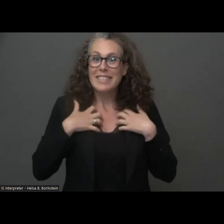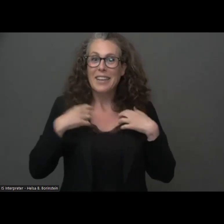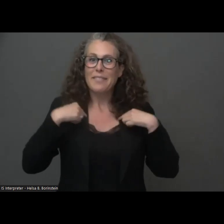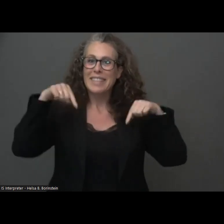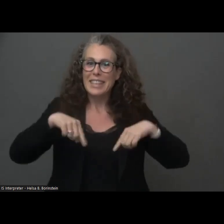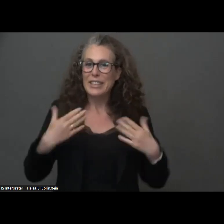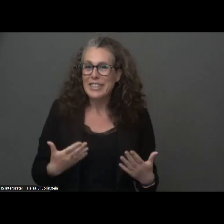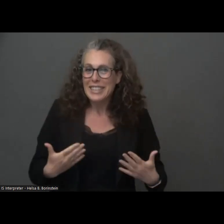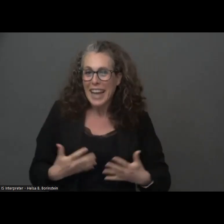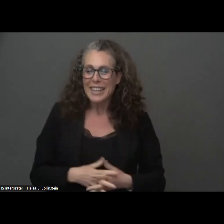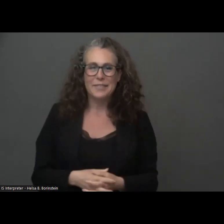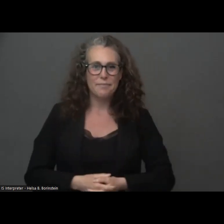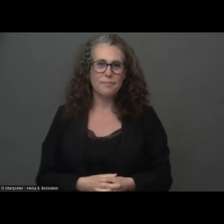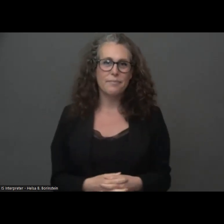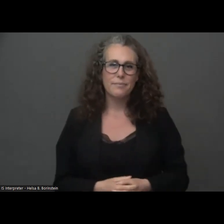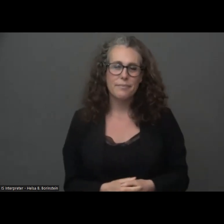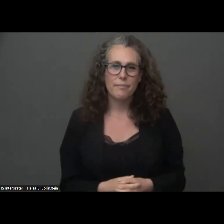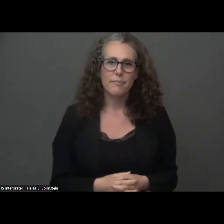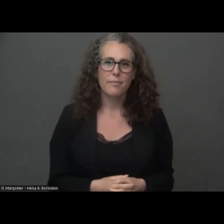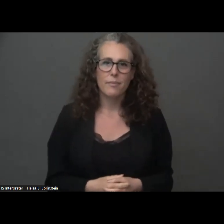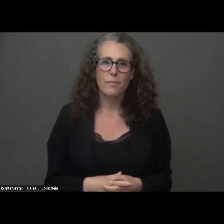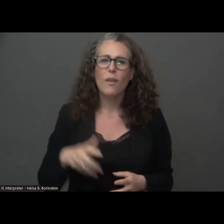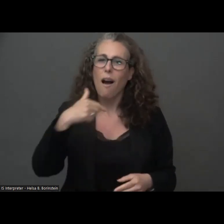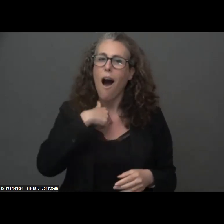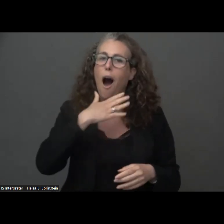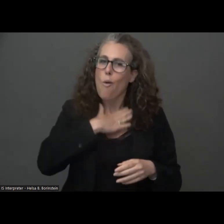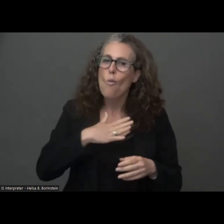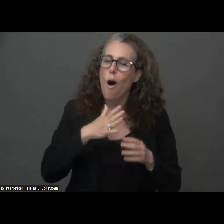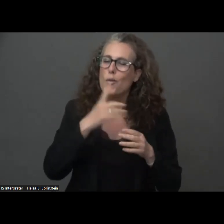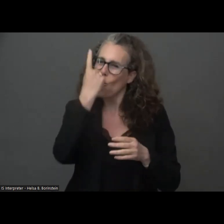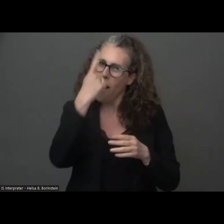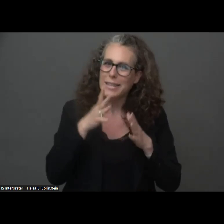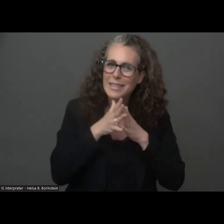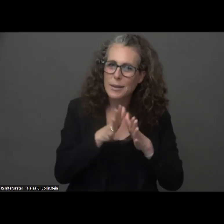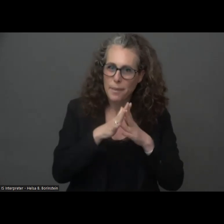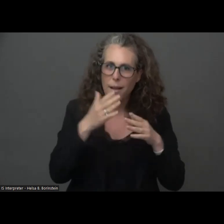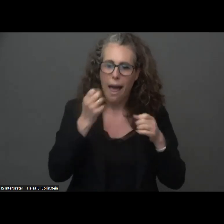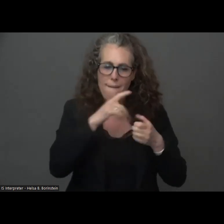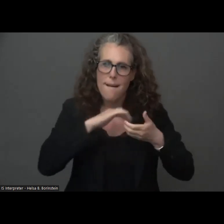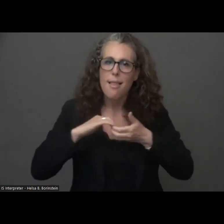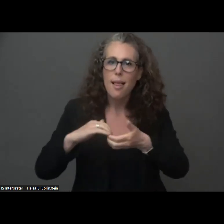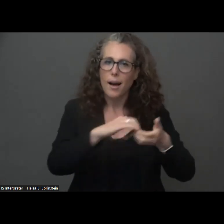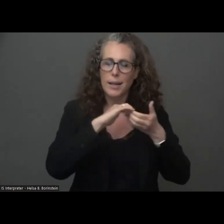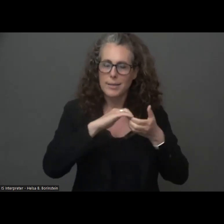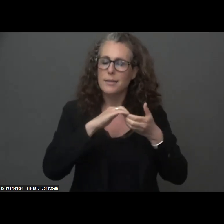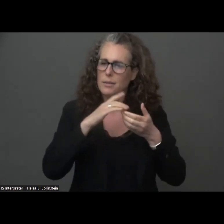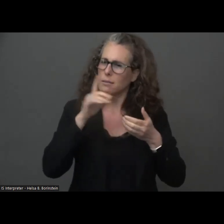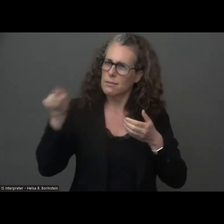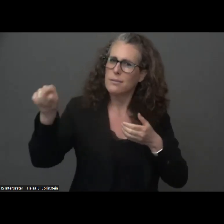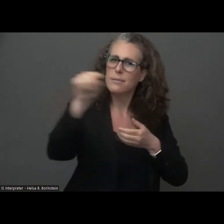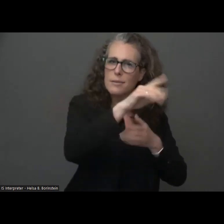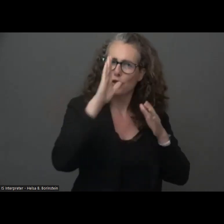Alliance and the benefits of joining the Alliance. The Alliance will enable participants to incorporate, to